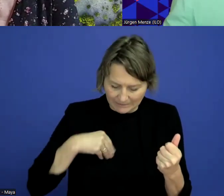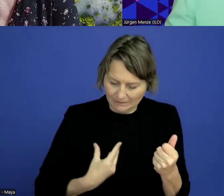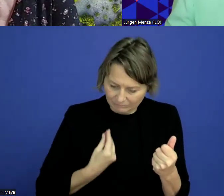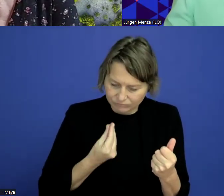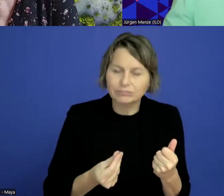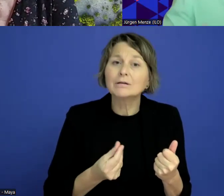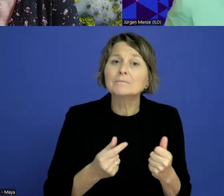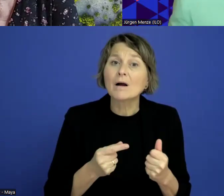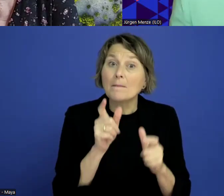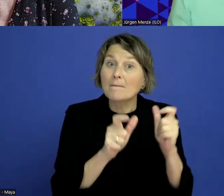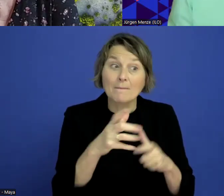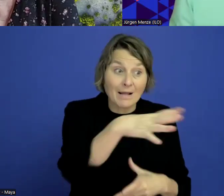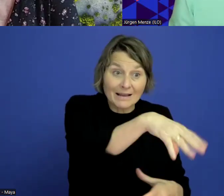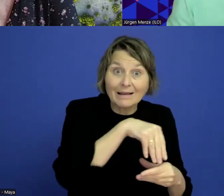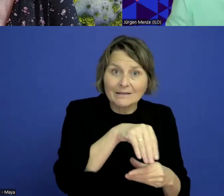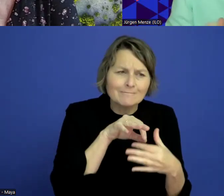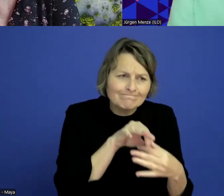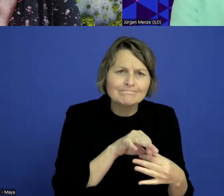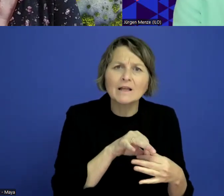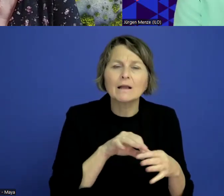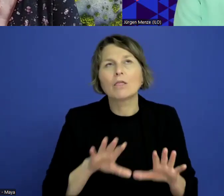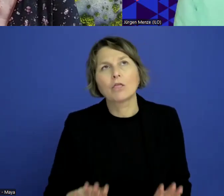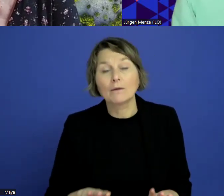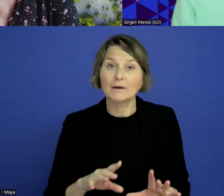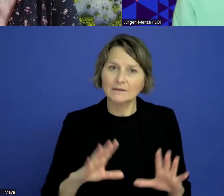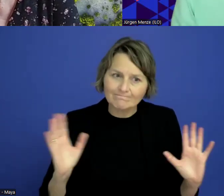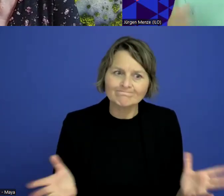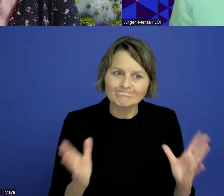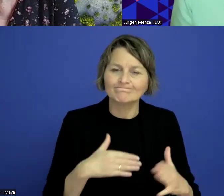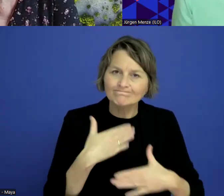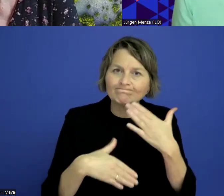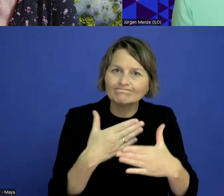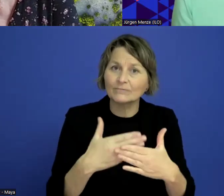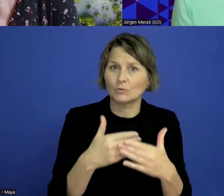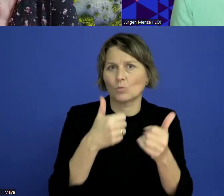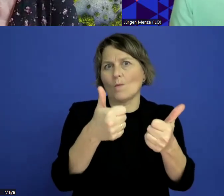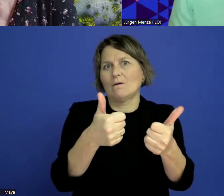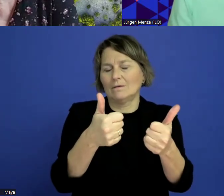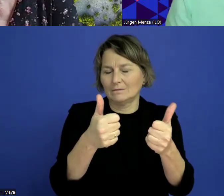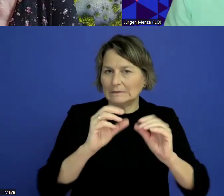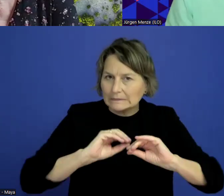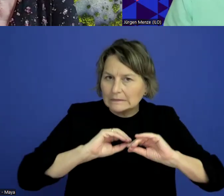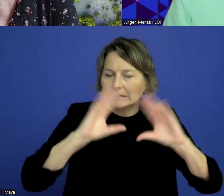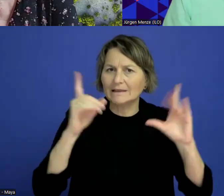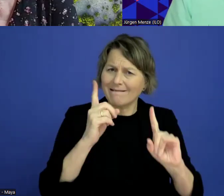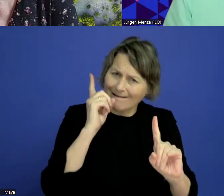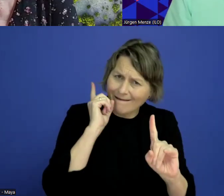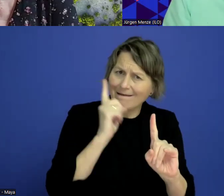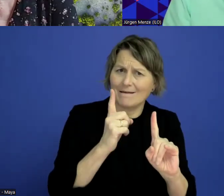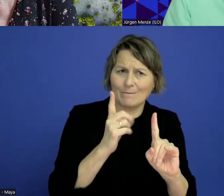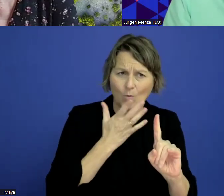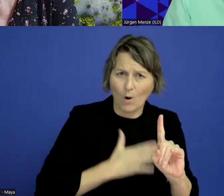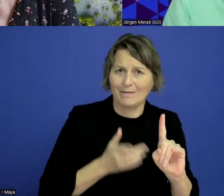of course. I mean, hopefully that's clear. But I think you put it very well. That that's the whole idea, right? That's why we have